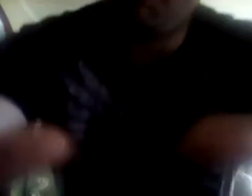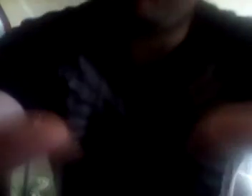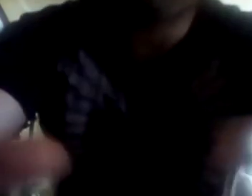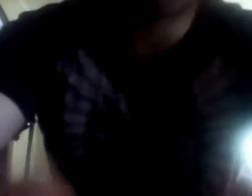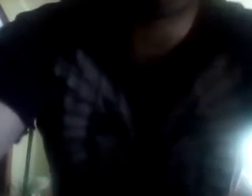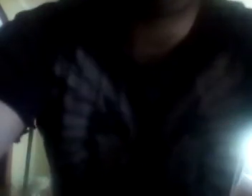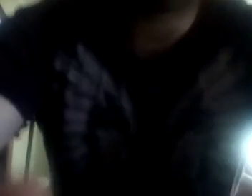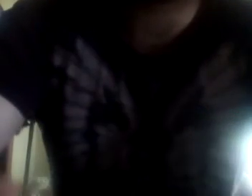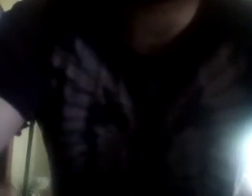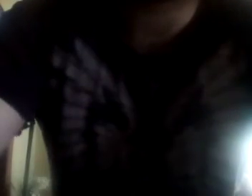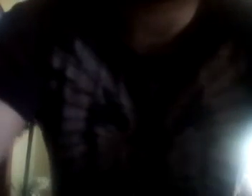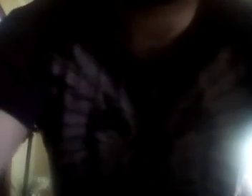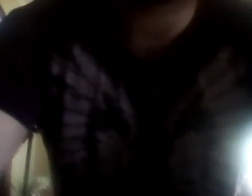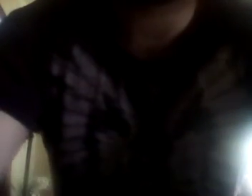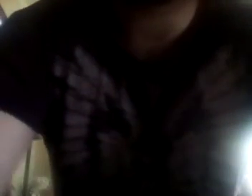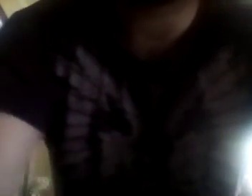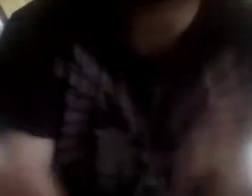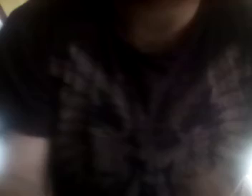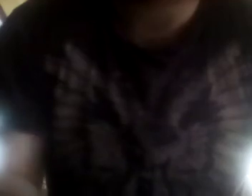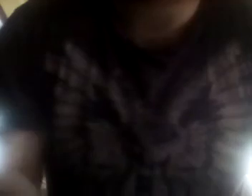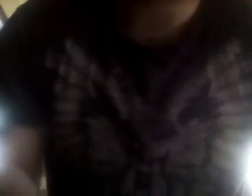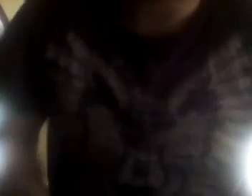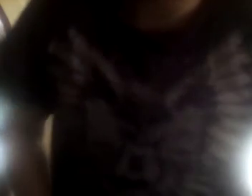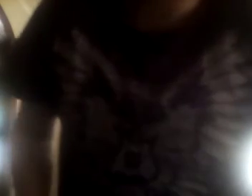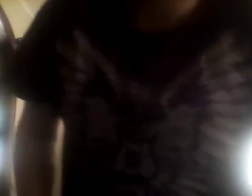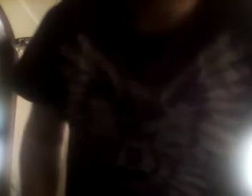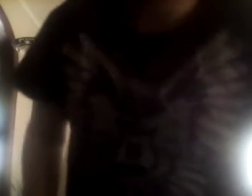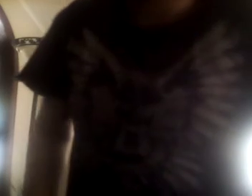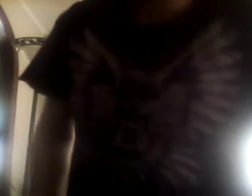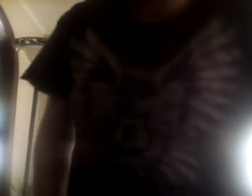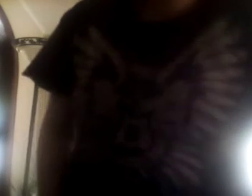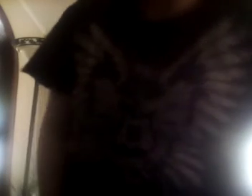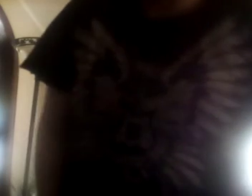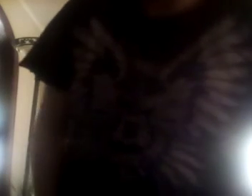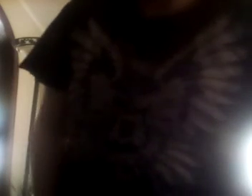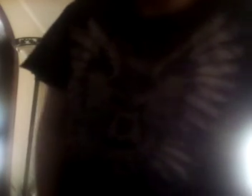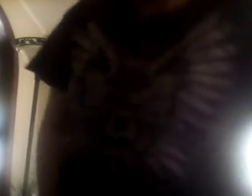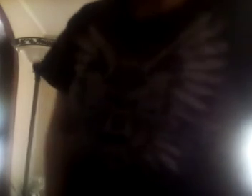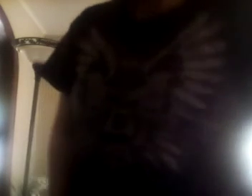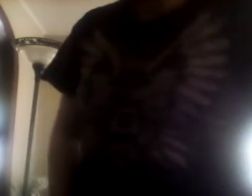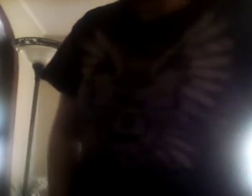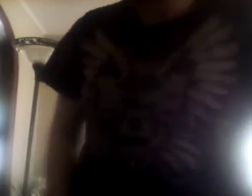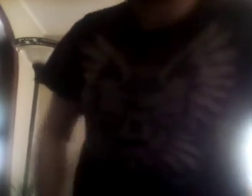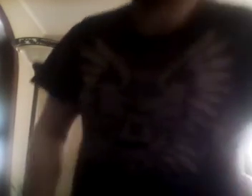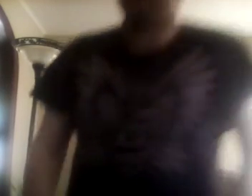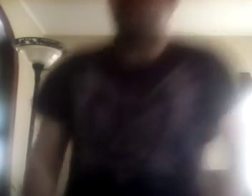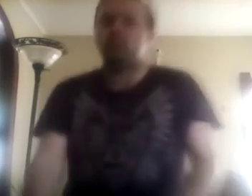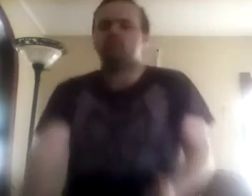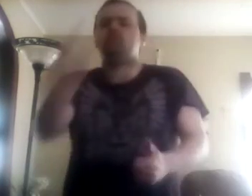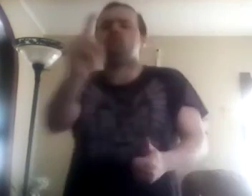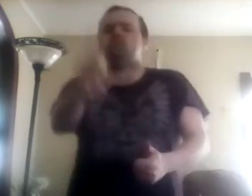Beep, beep, beep, beep. It is JJ, it's an NJ of camp going through the thing. Kikiwaka, I'll tell you the rules. No rules,